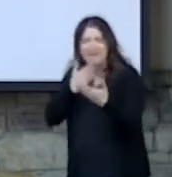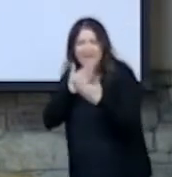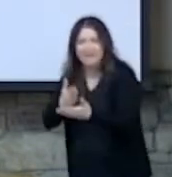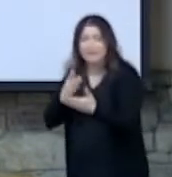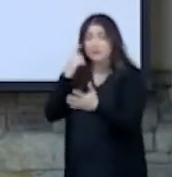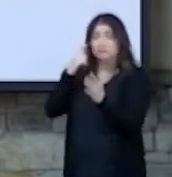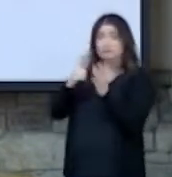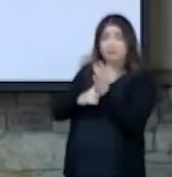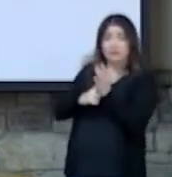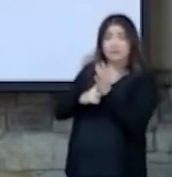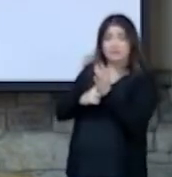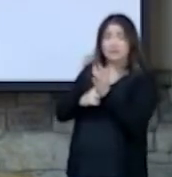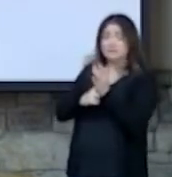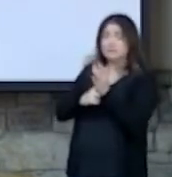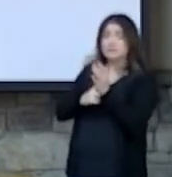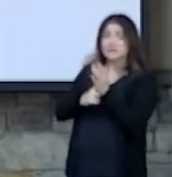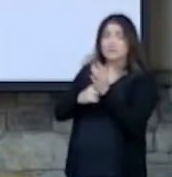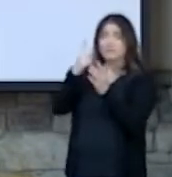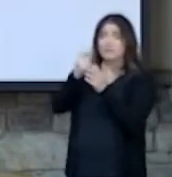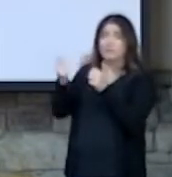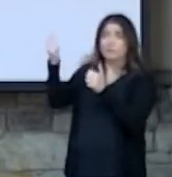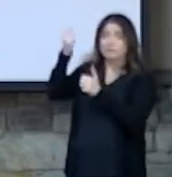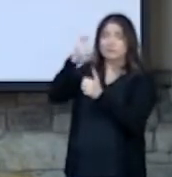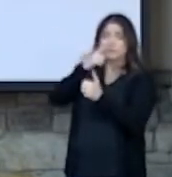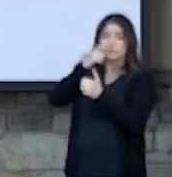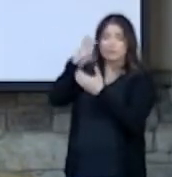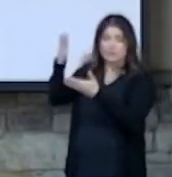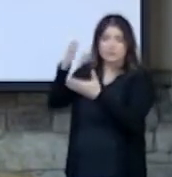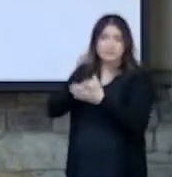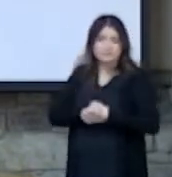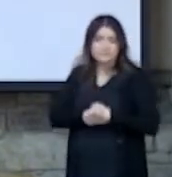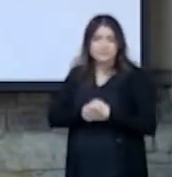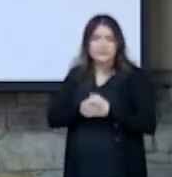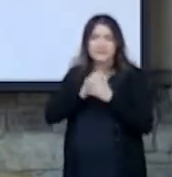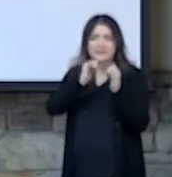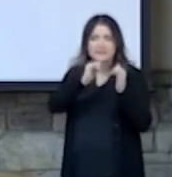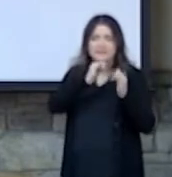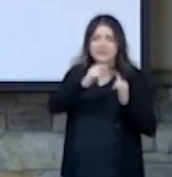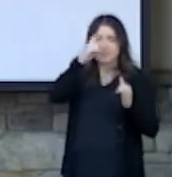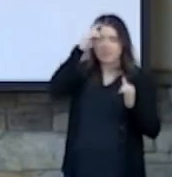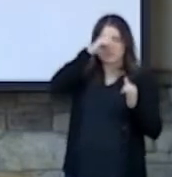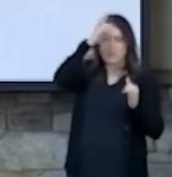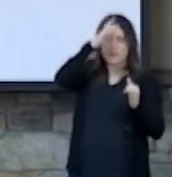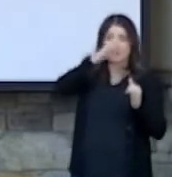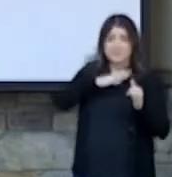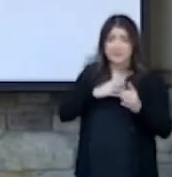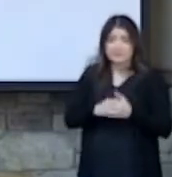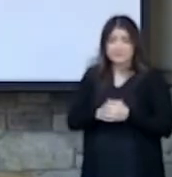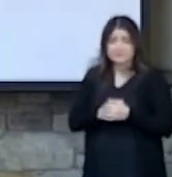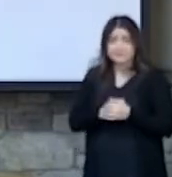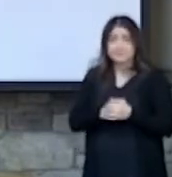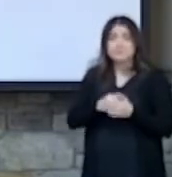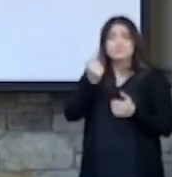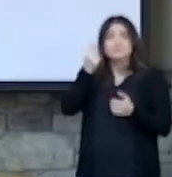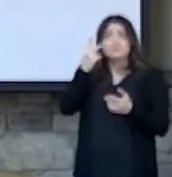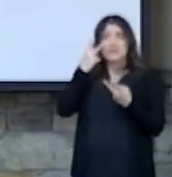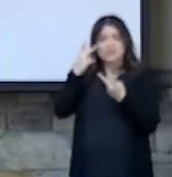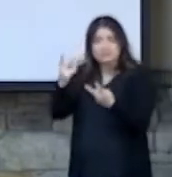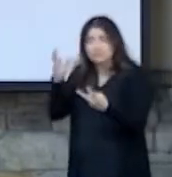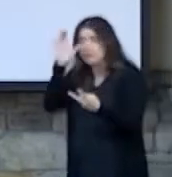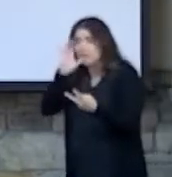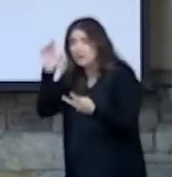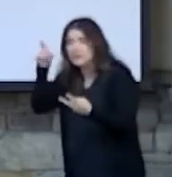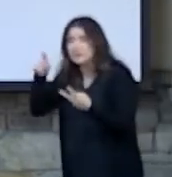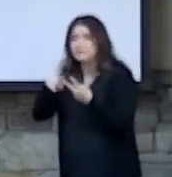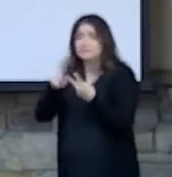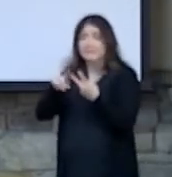recognize Him ultimately for who He is, in the same way that these wise men did. You see, they sought Him, they